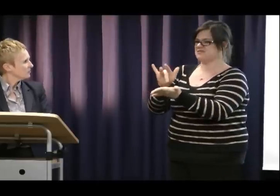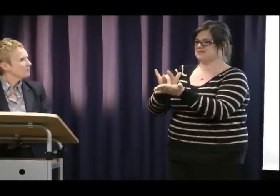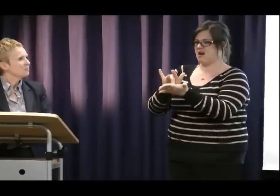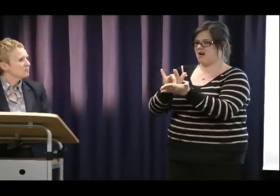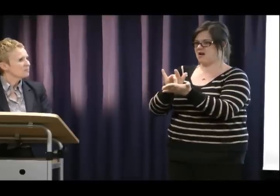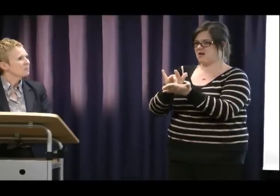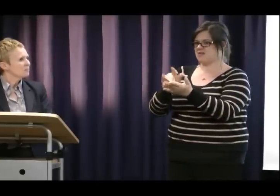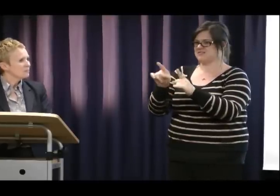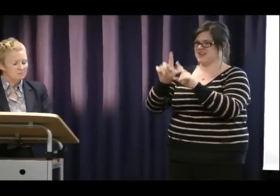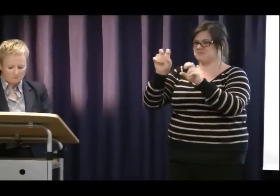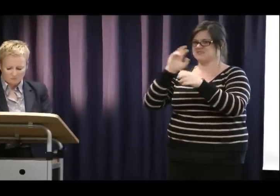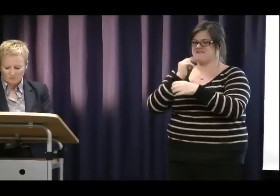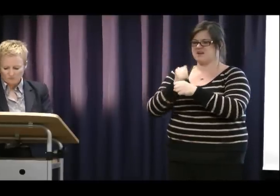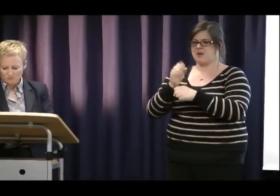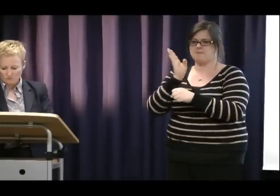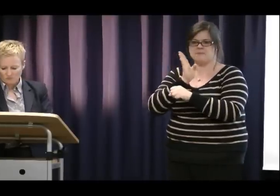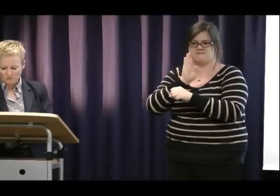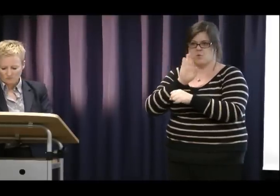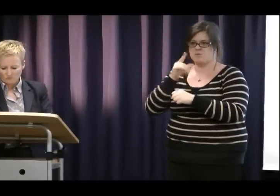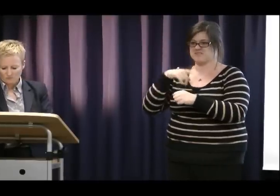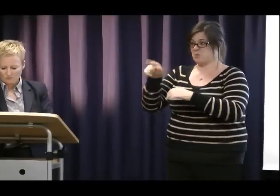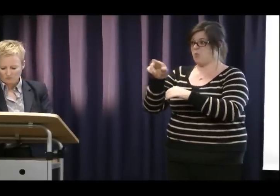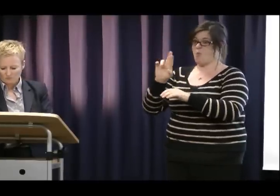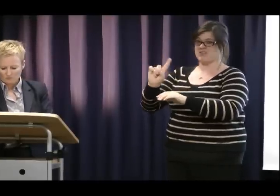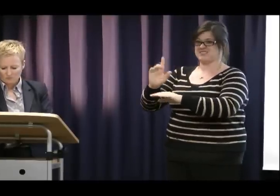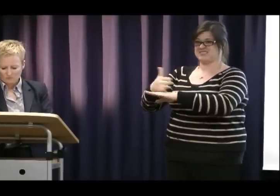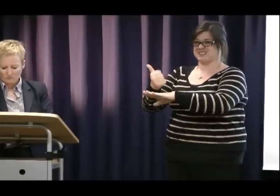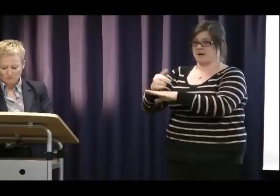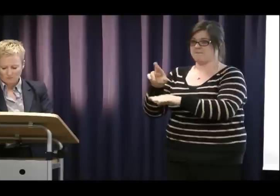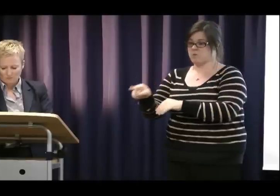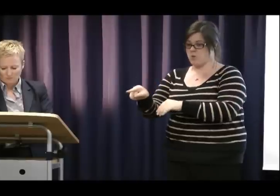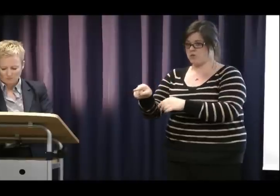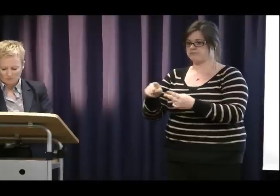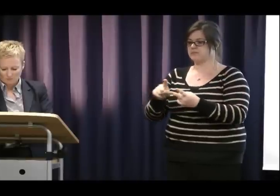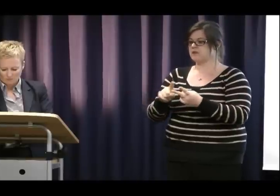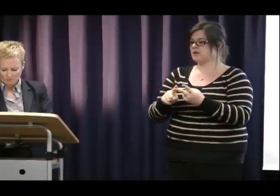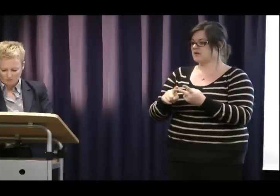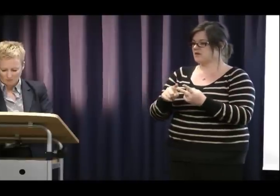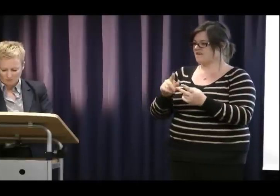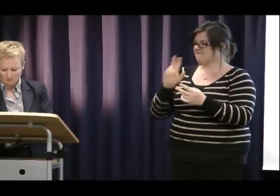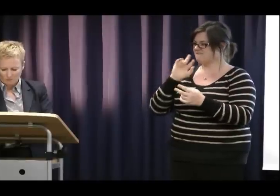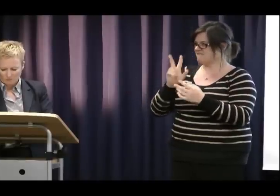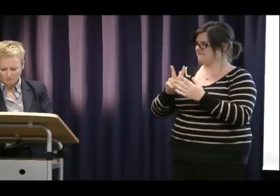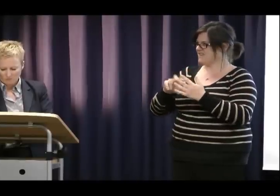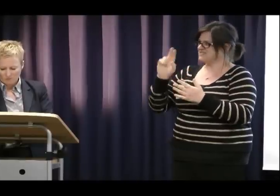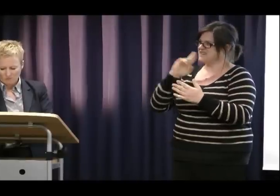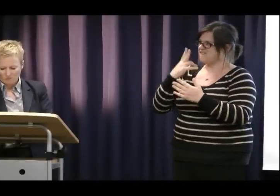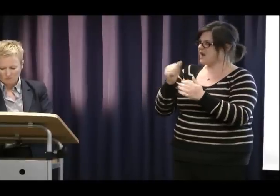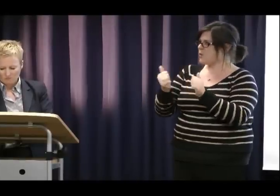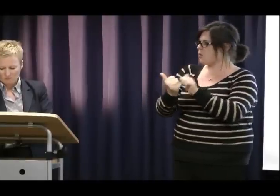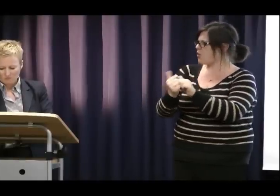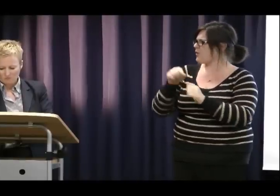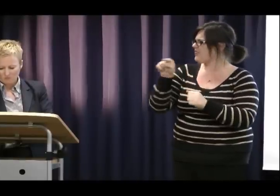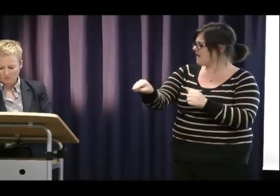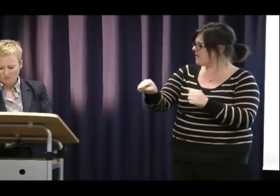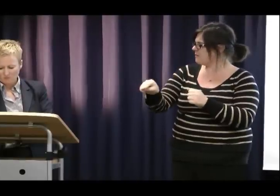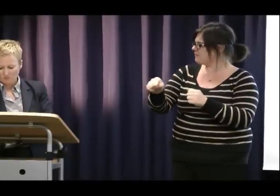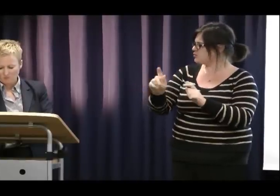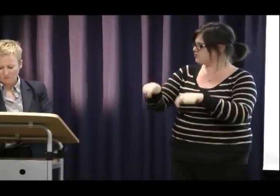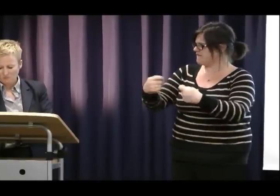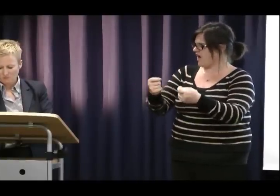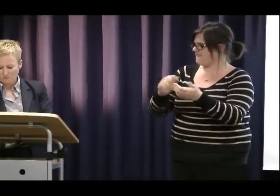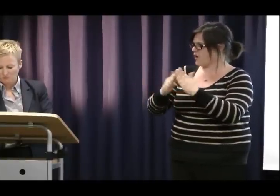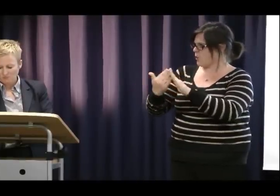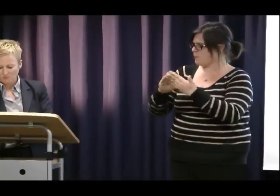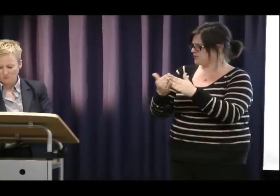to use that as a community centre and to use that as a deaf club because it's already set up. Big Deaf can